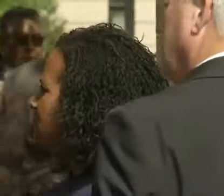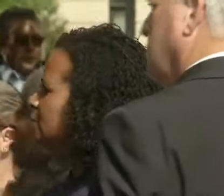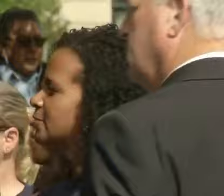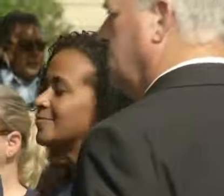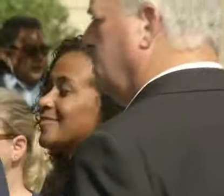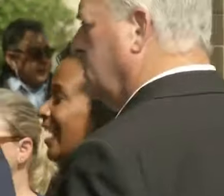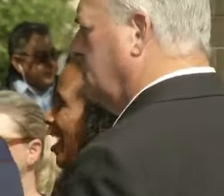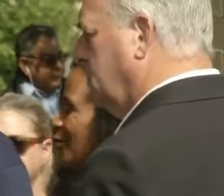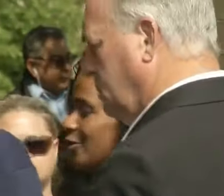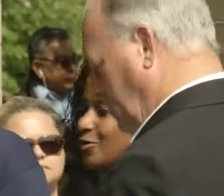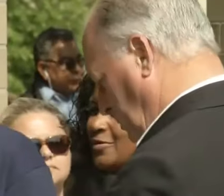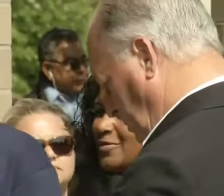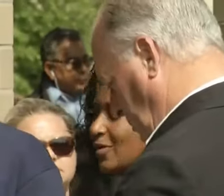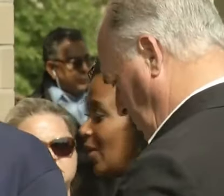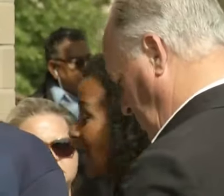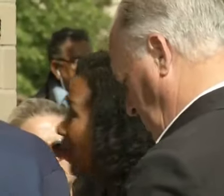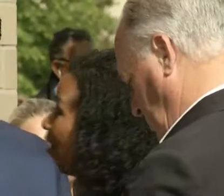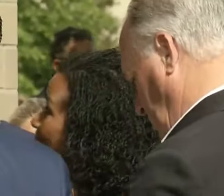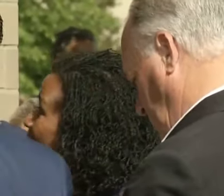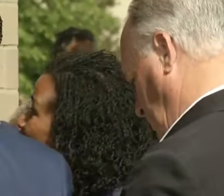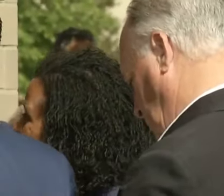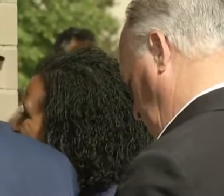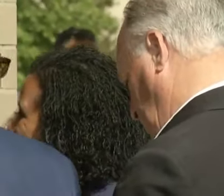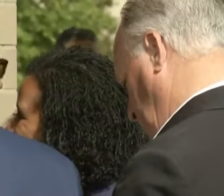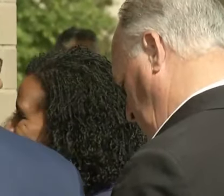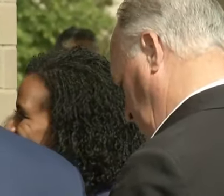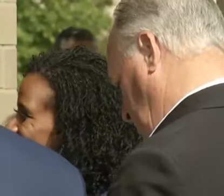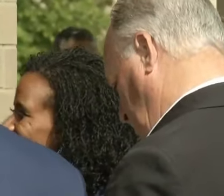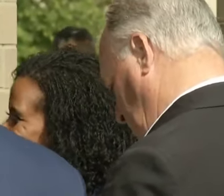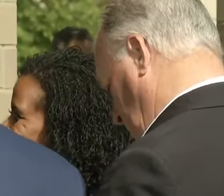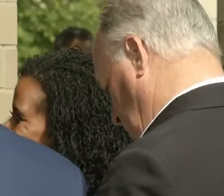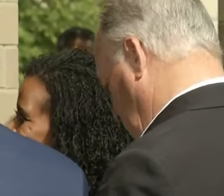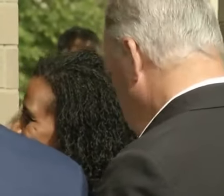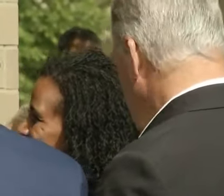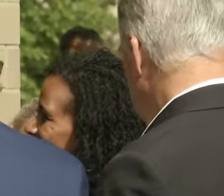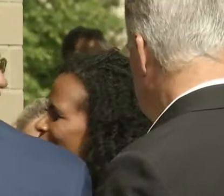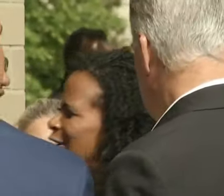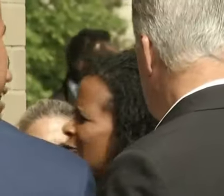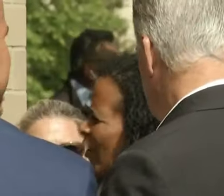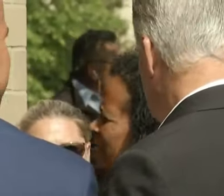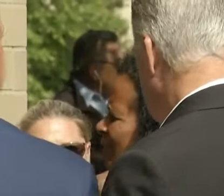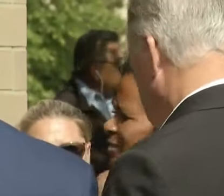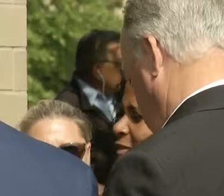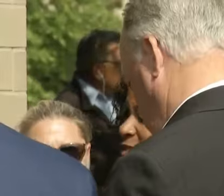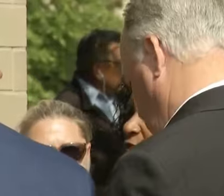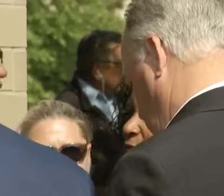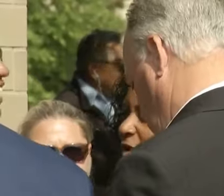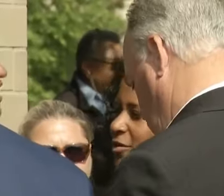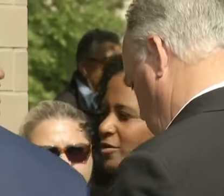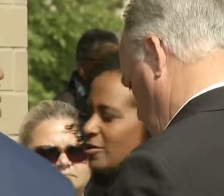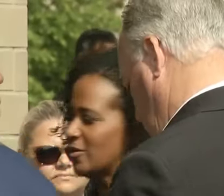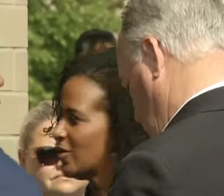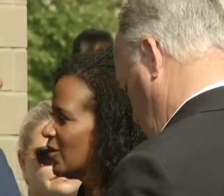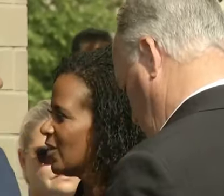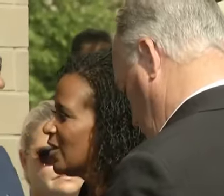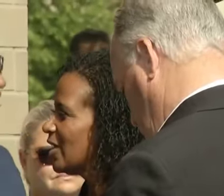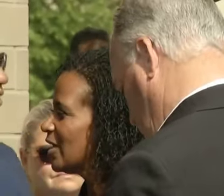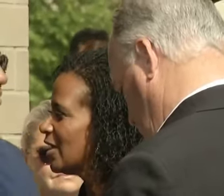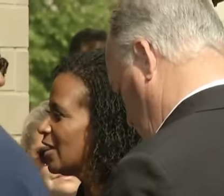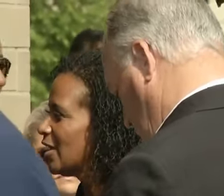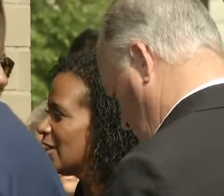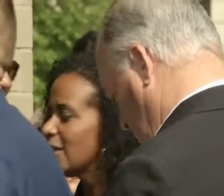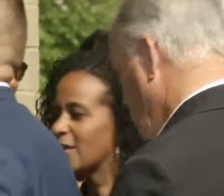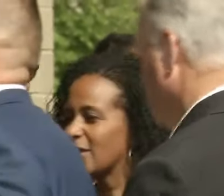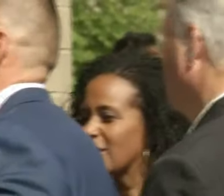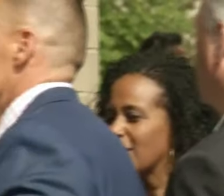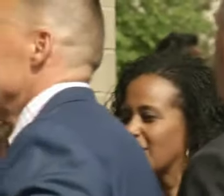plus it makes me look taller. I went out stealing. Sunburned. Oh yeah. I got backwards and I got that one little spot.